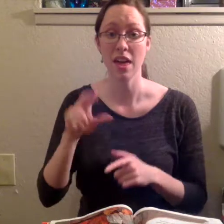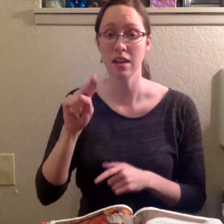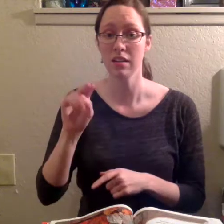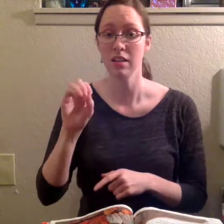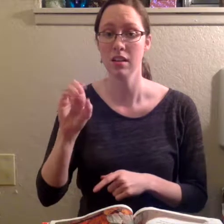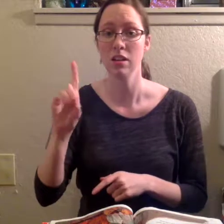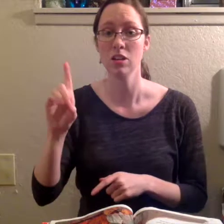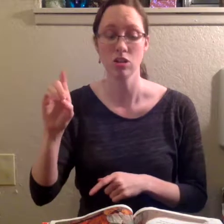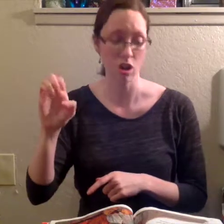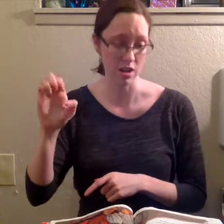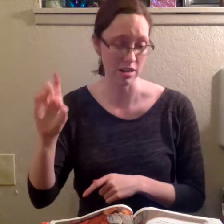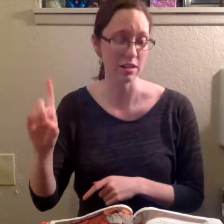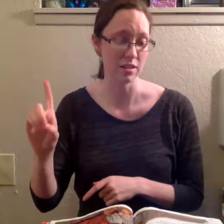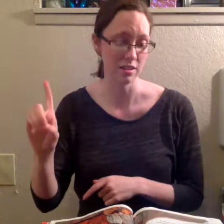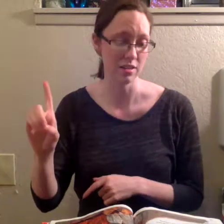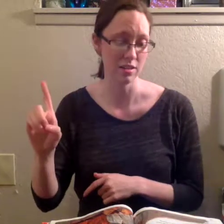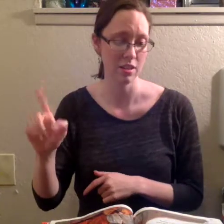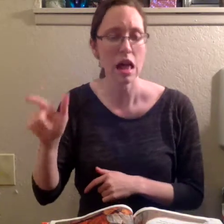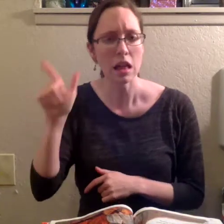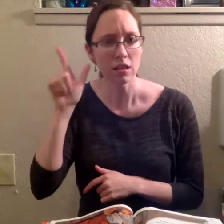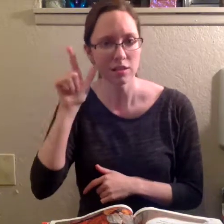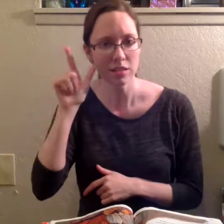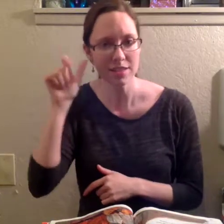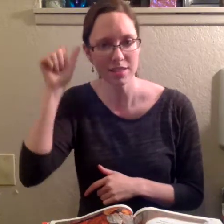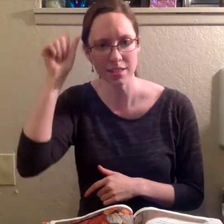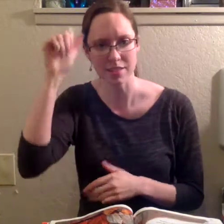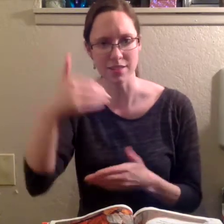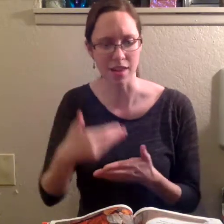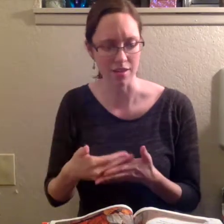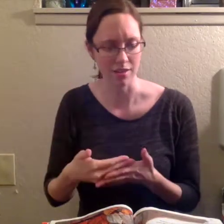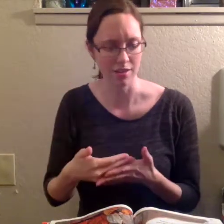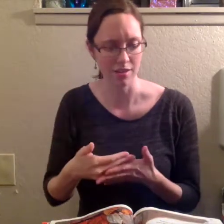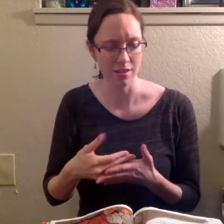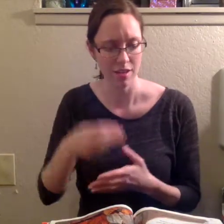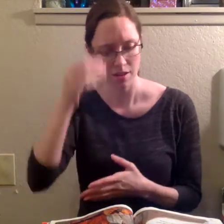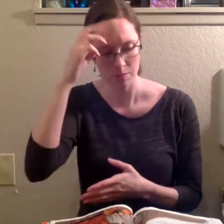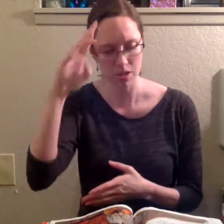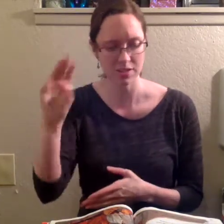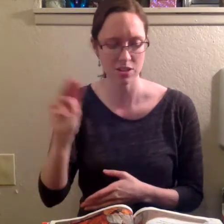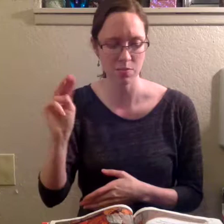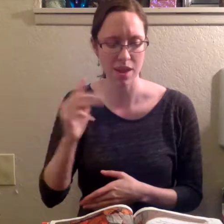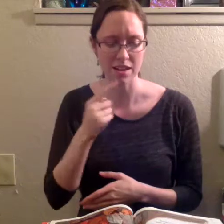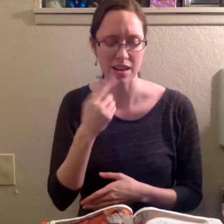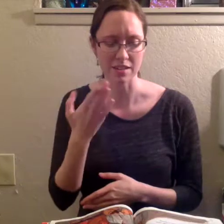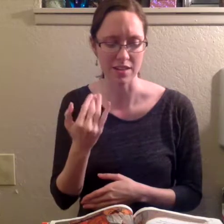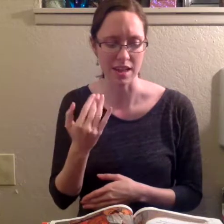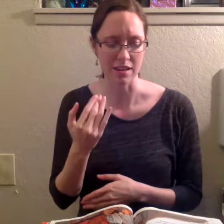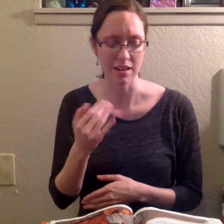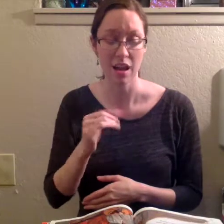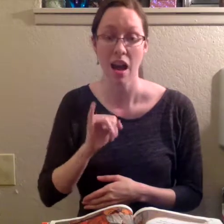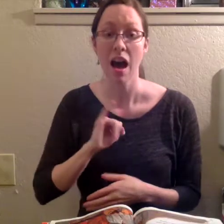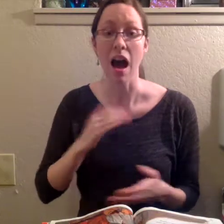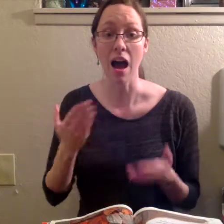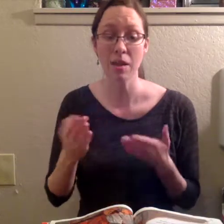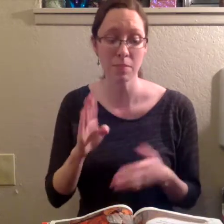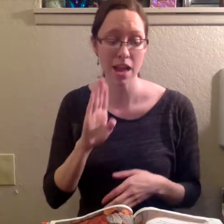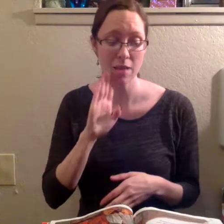then nodded. "Listen, son," Mr. Mendez said. "I may